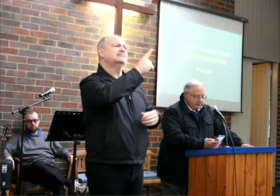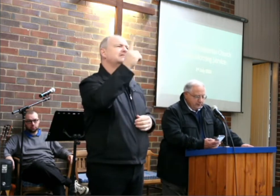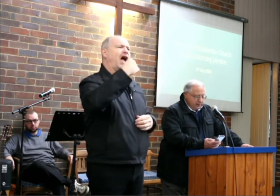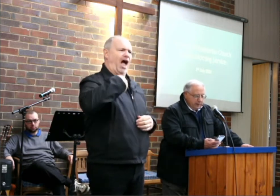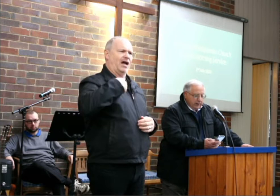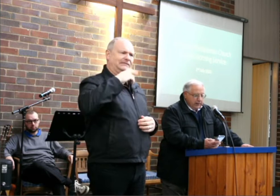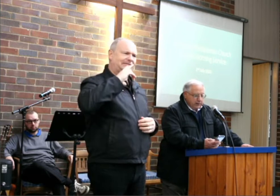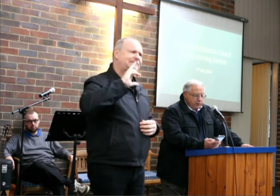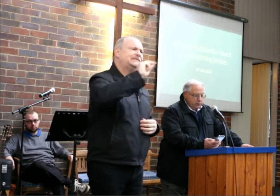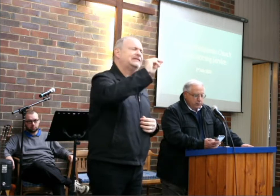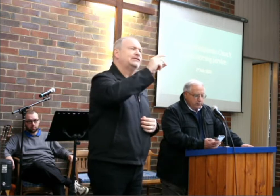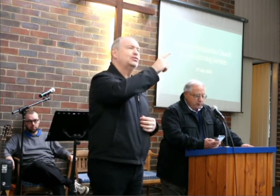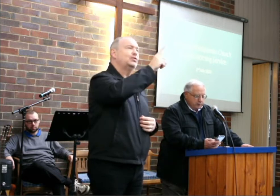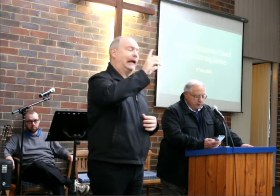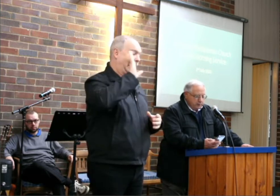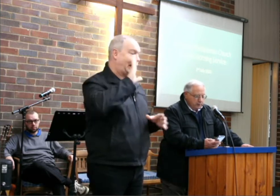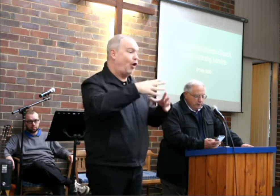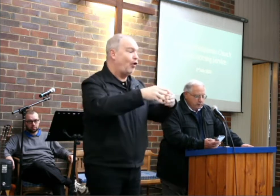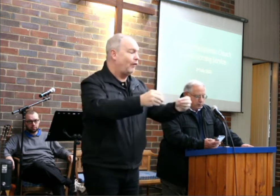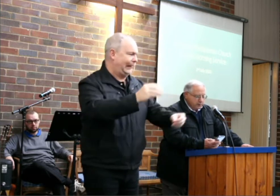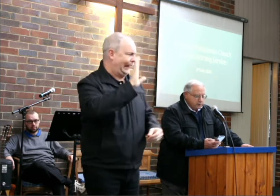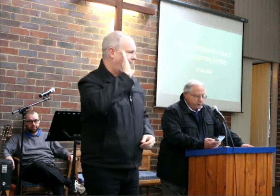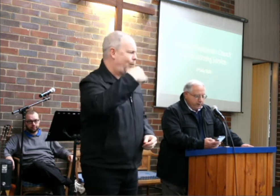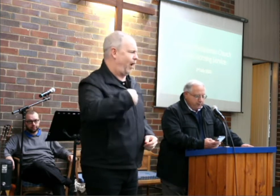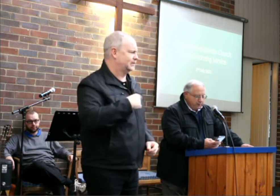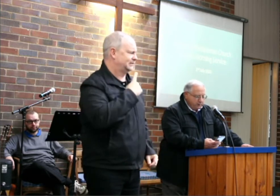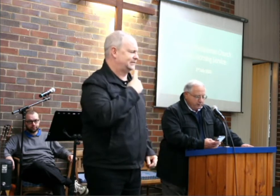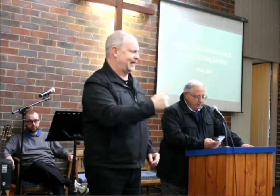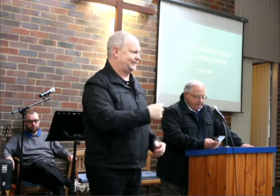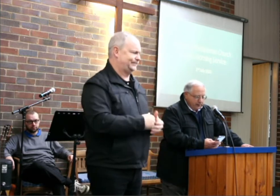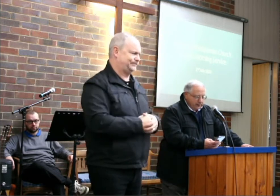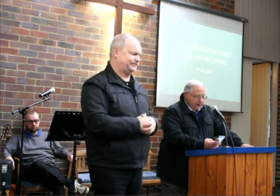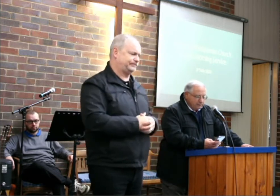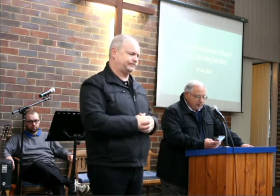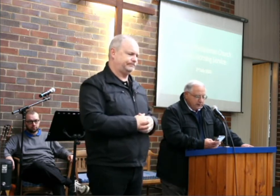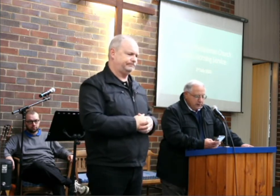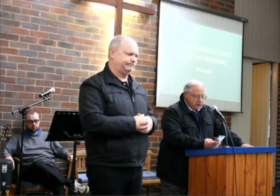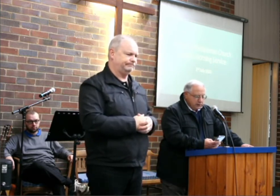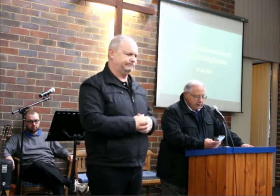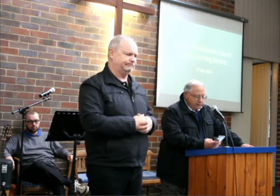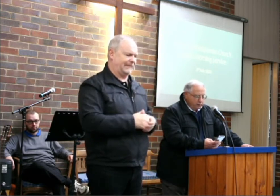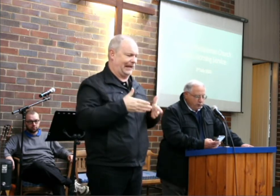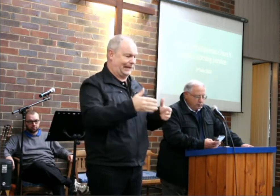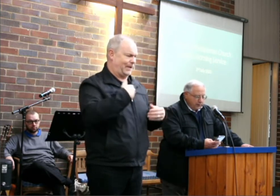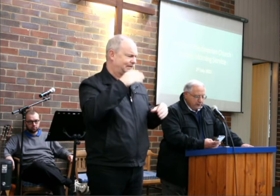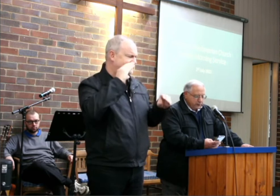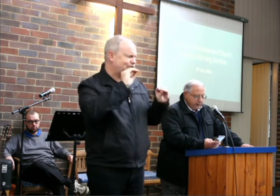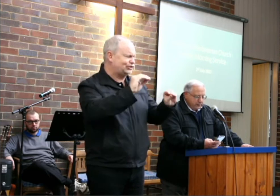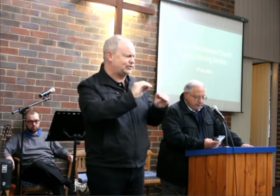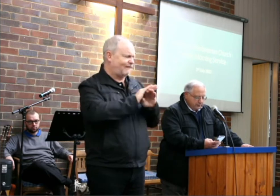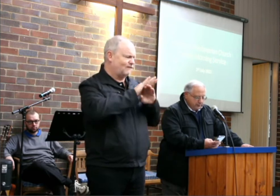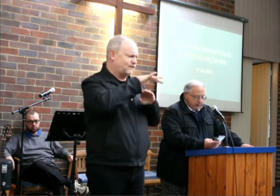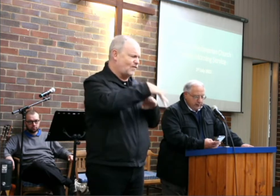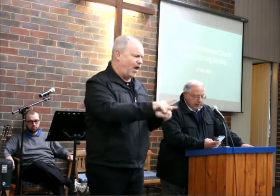speak. Hear, you earth, the words of my mouth. Let my teaching fall like